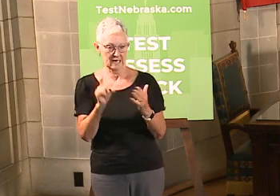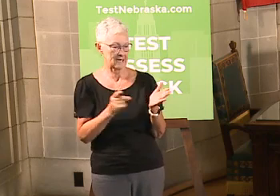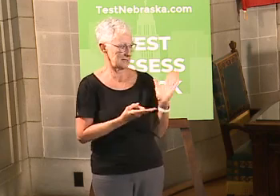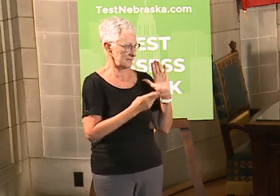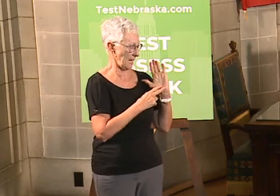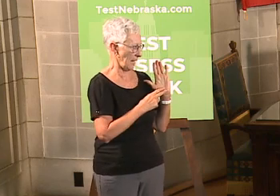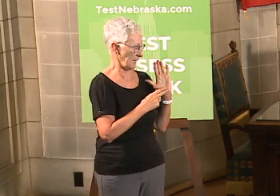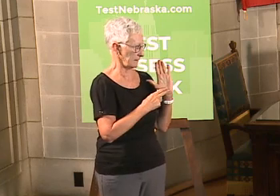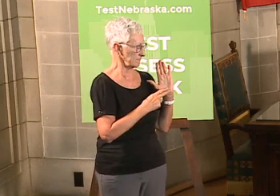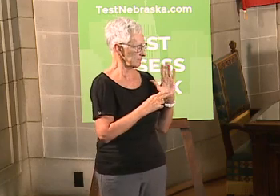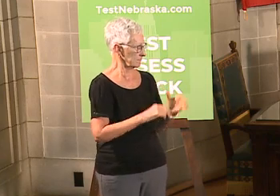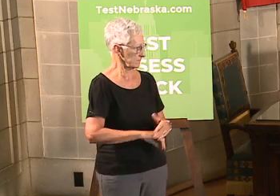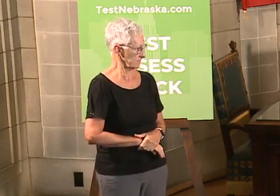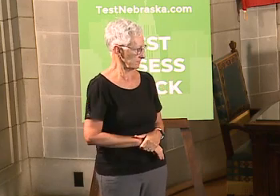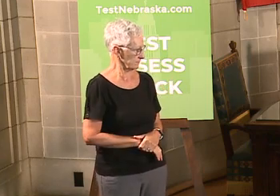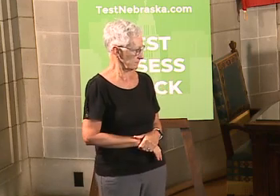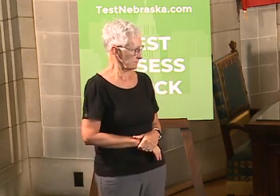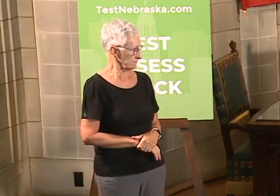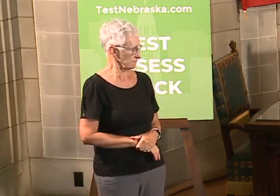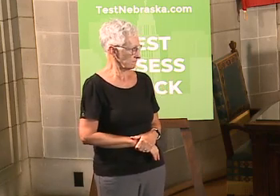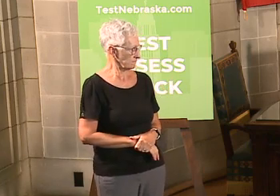this signed.